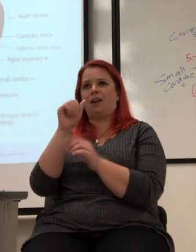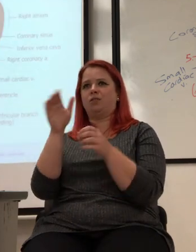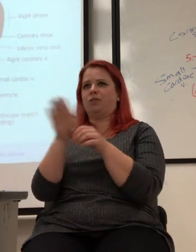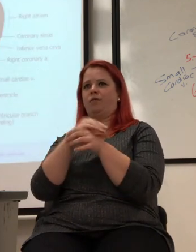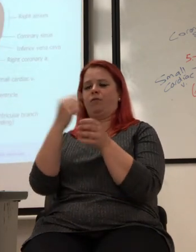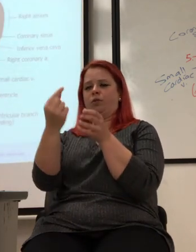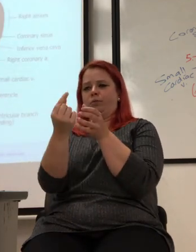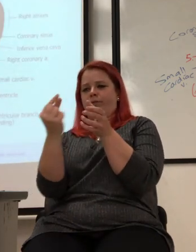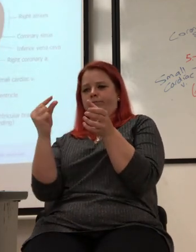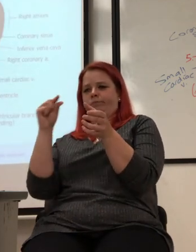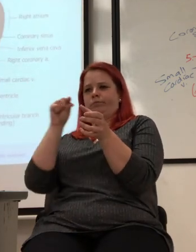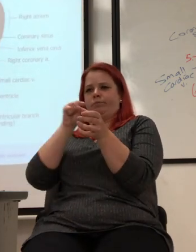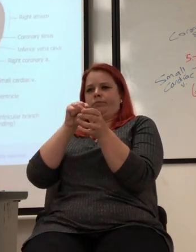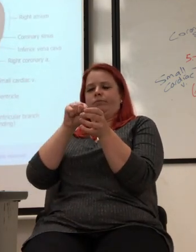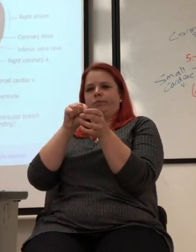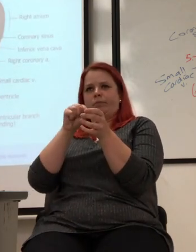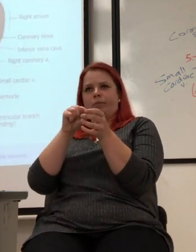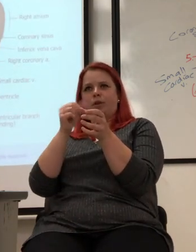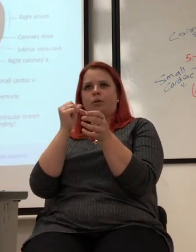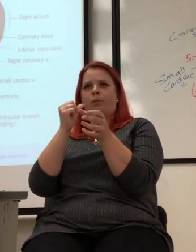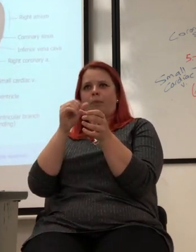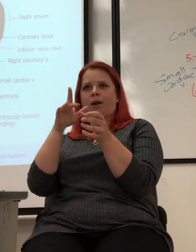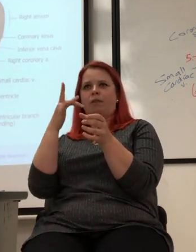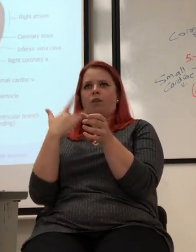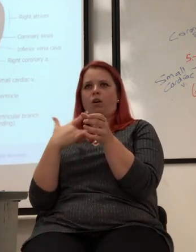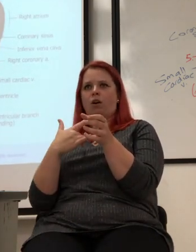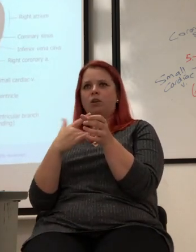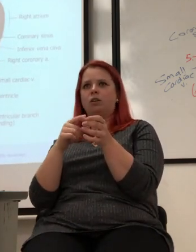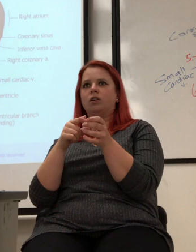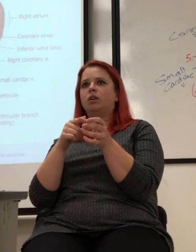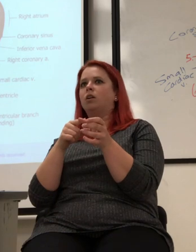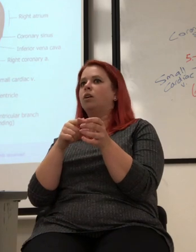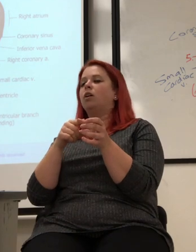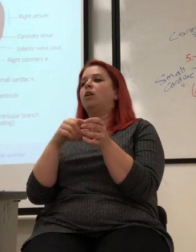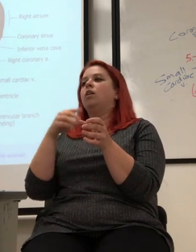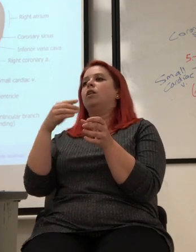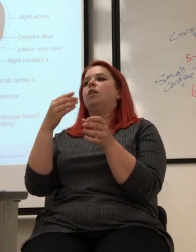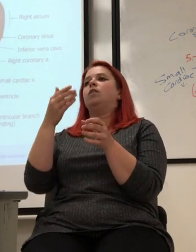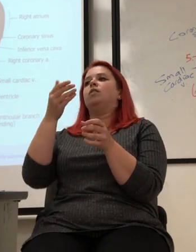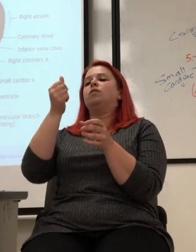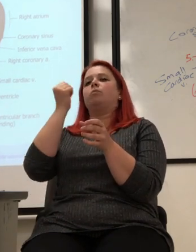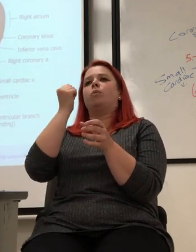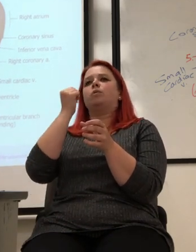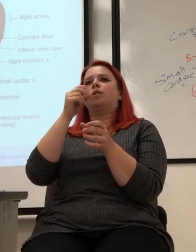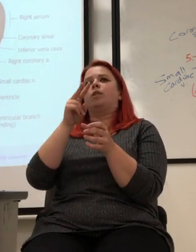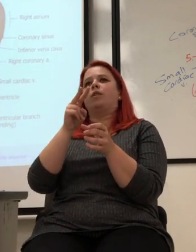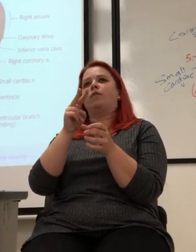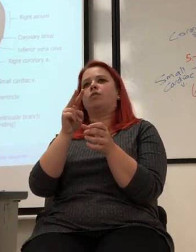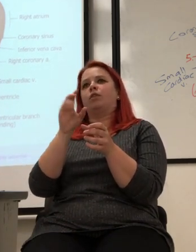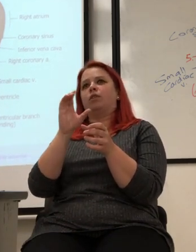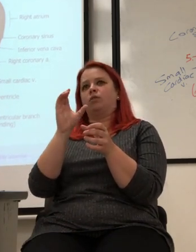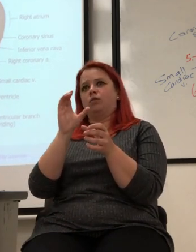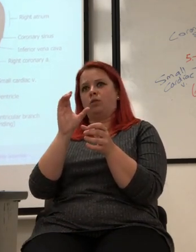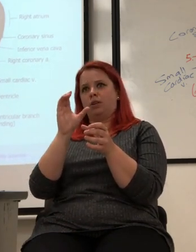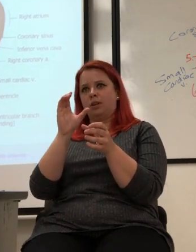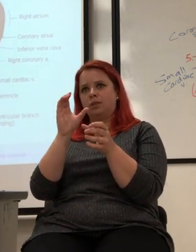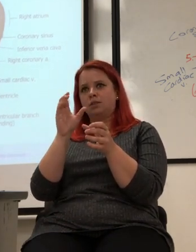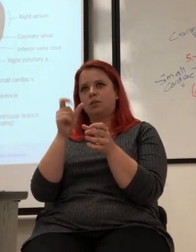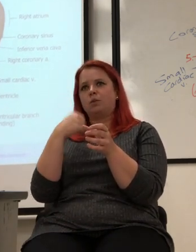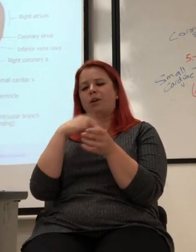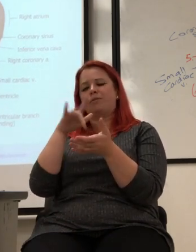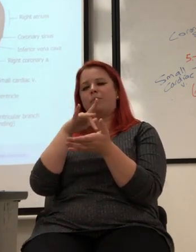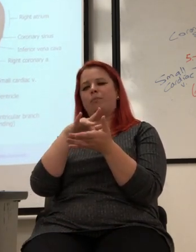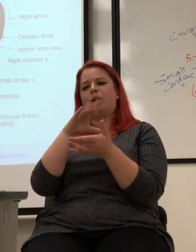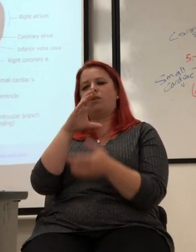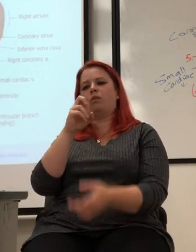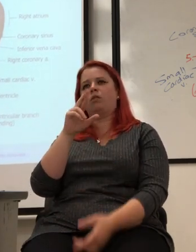here. Here's the posterior interventricular sulcus. So you have the middle cardiac vein and the